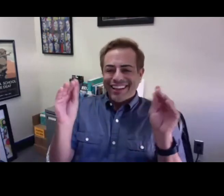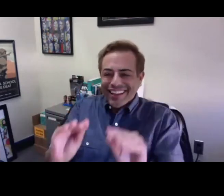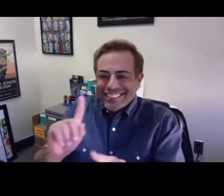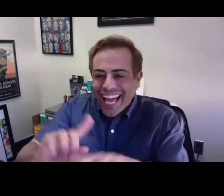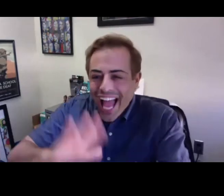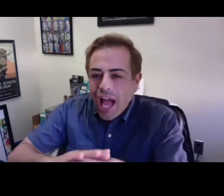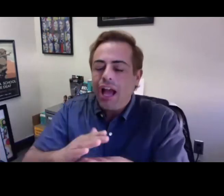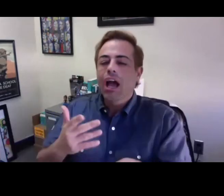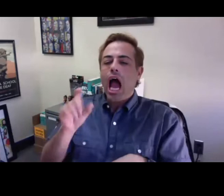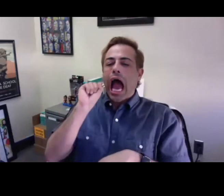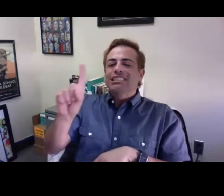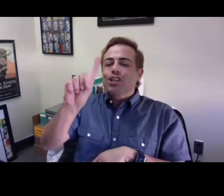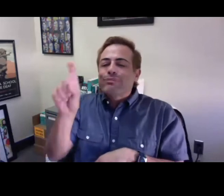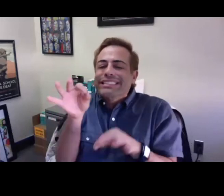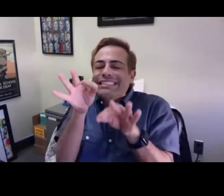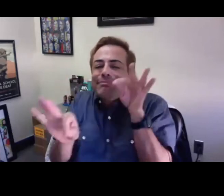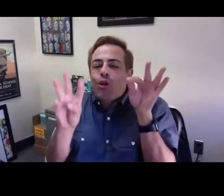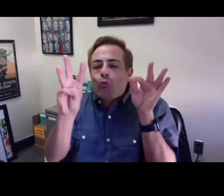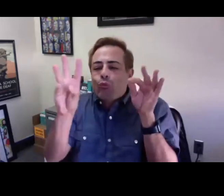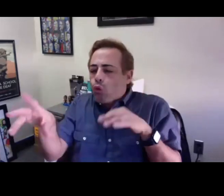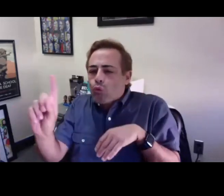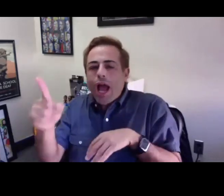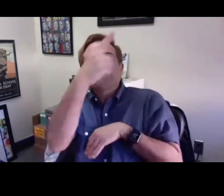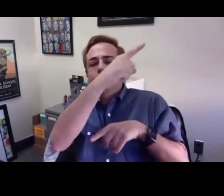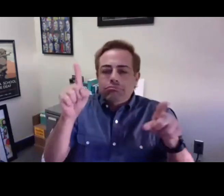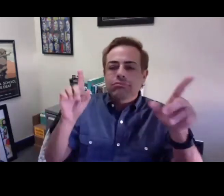Now, as you see,